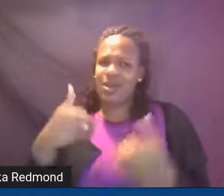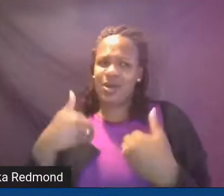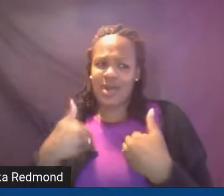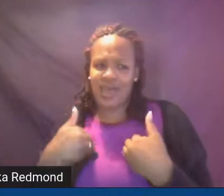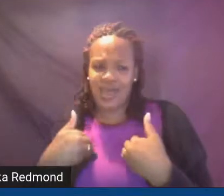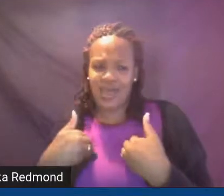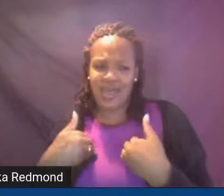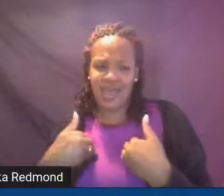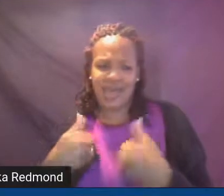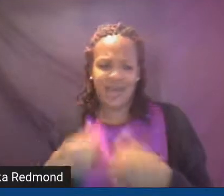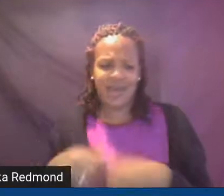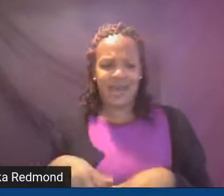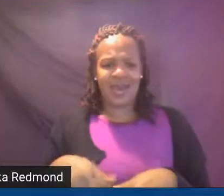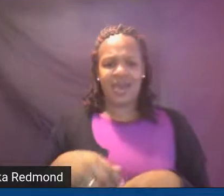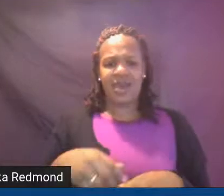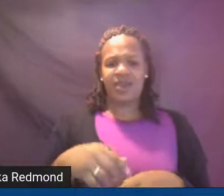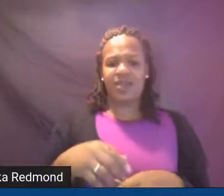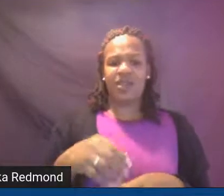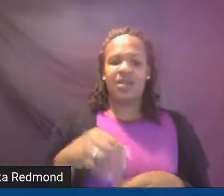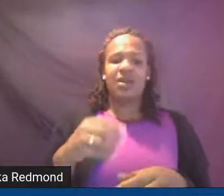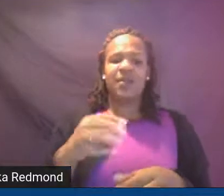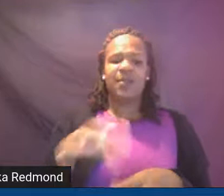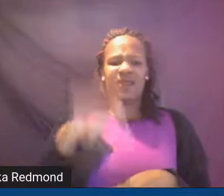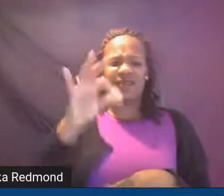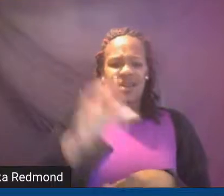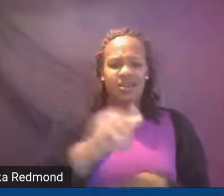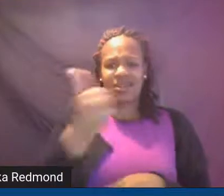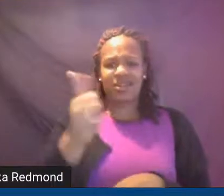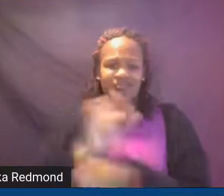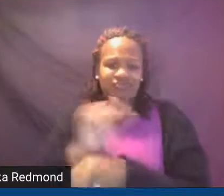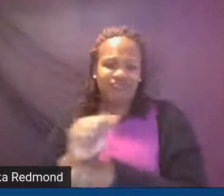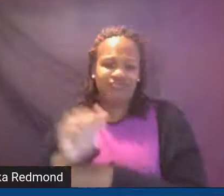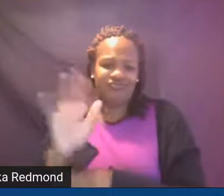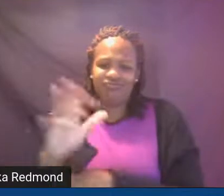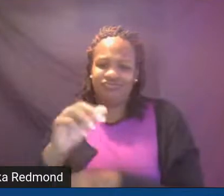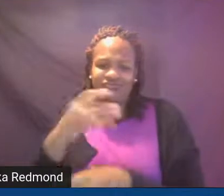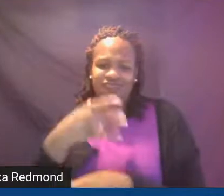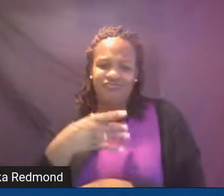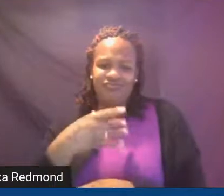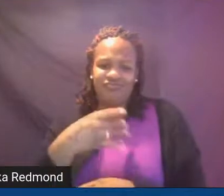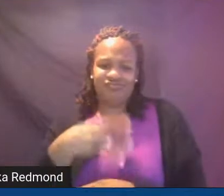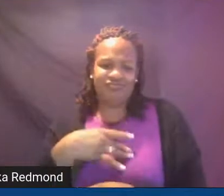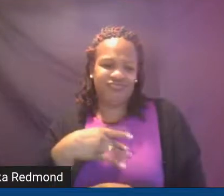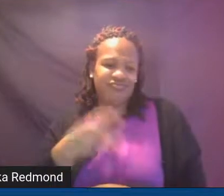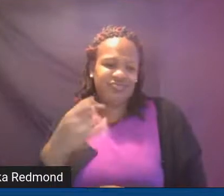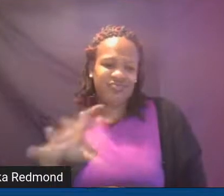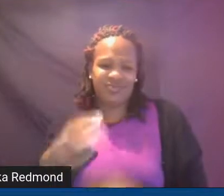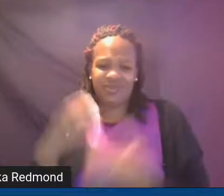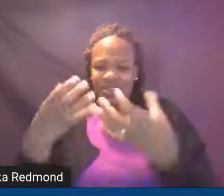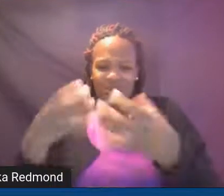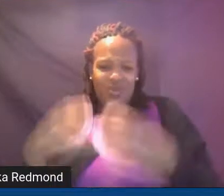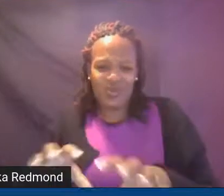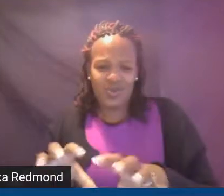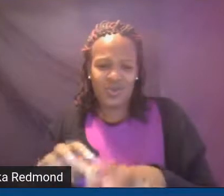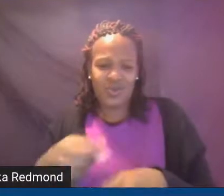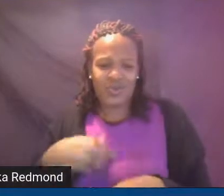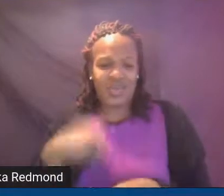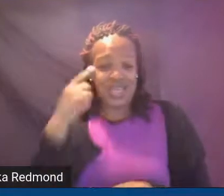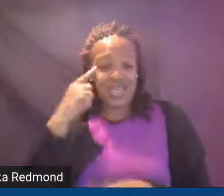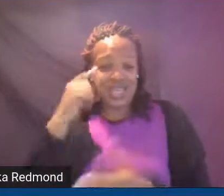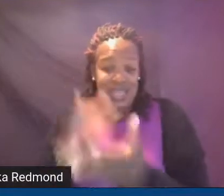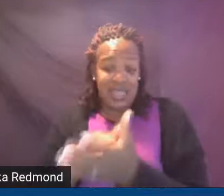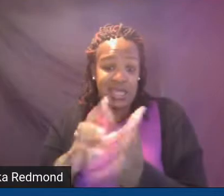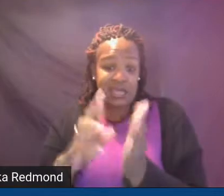be relegated to some other job or being dependent, that there is a possibility to be independent and do that. I think that is the role of industry that we